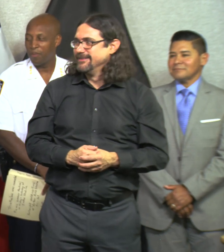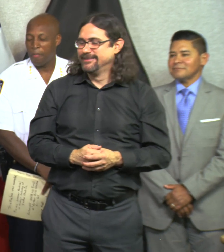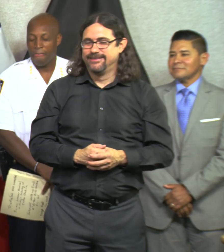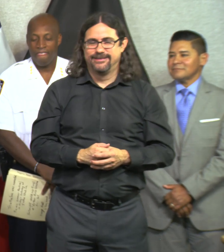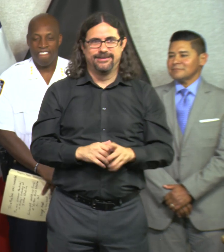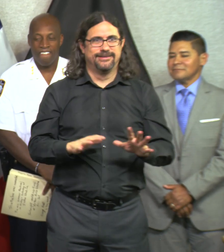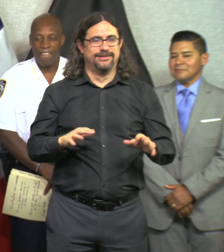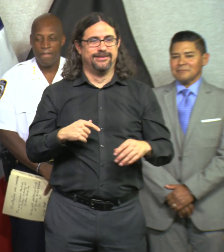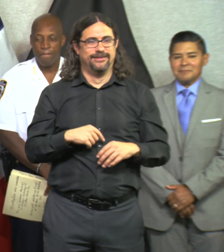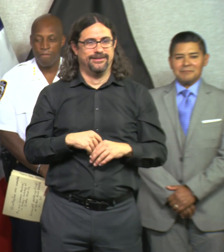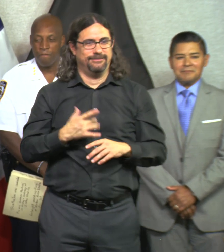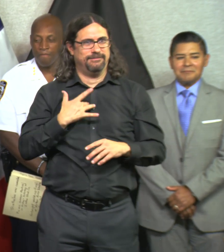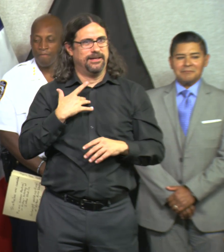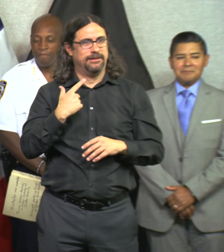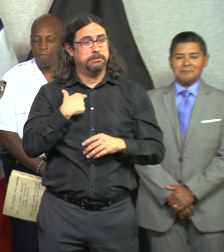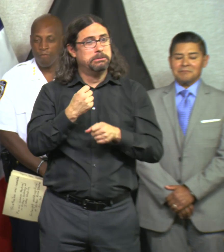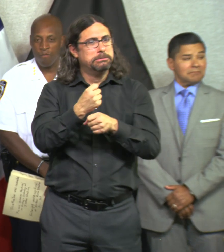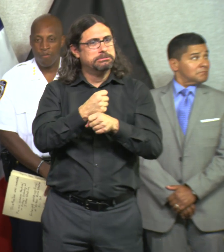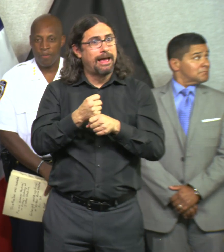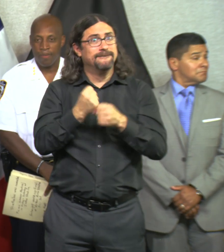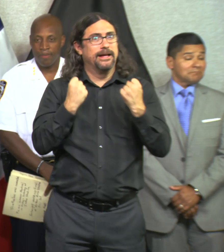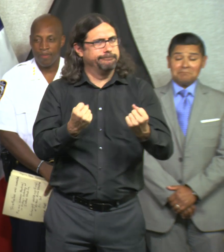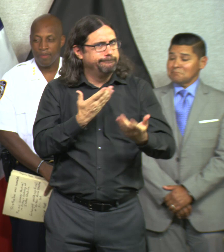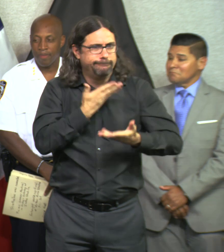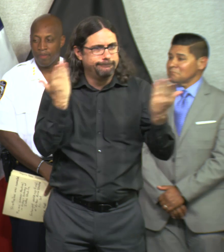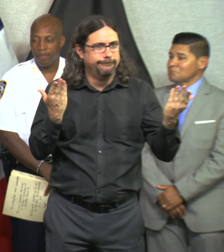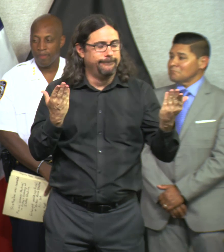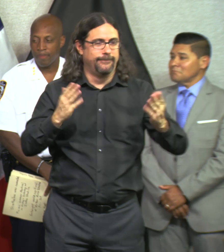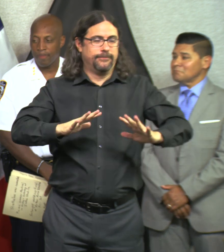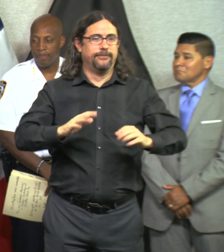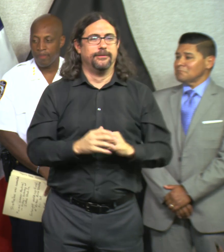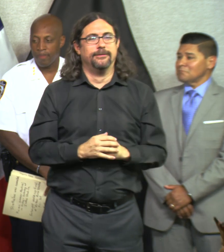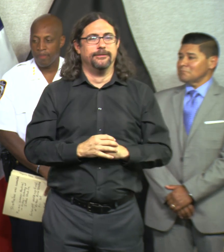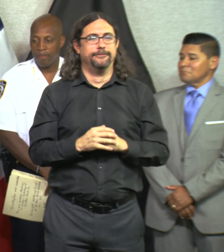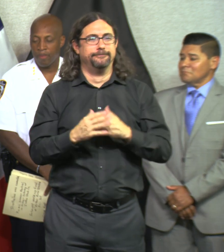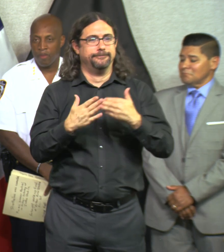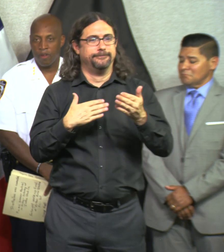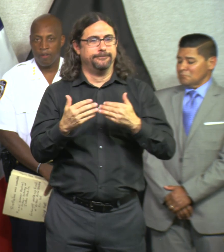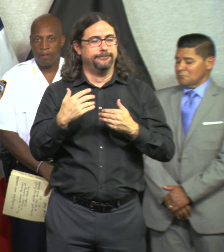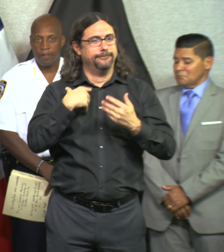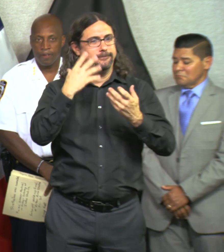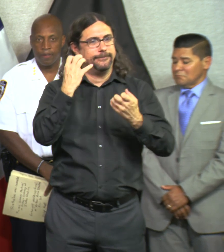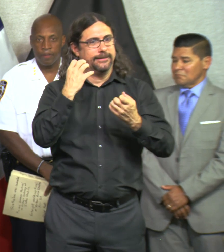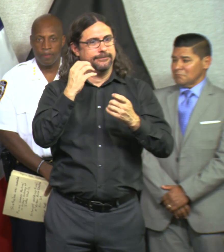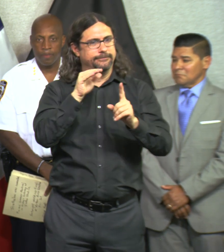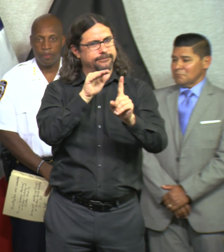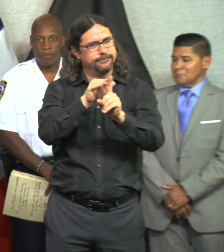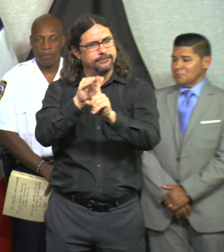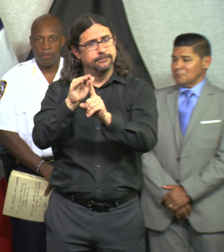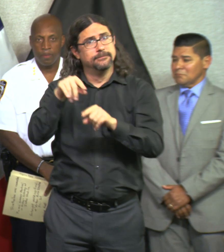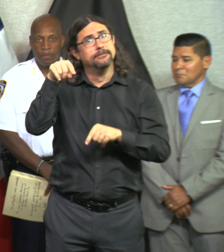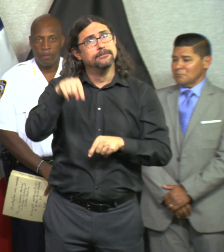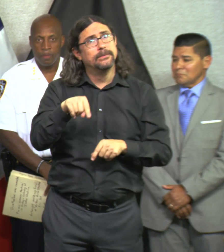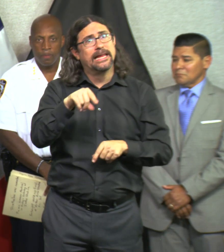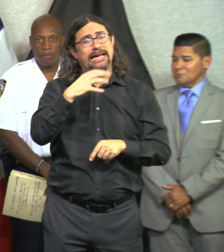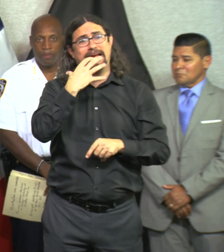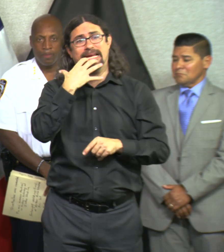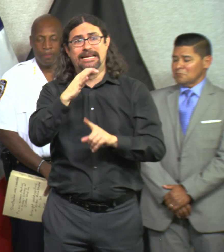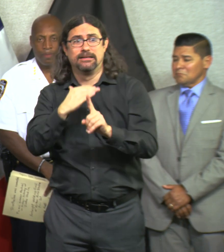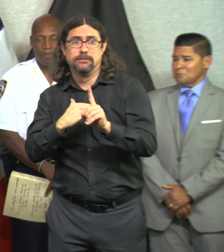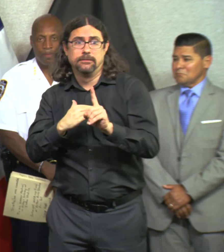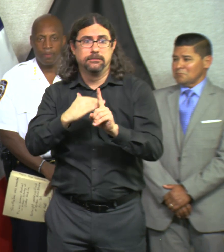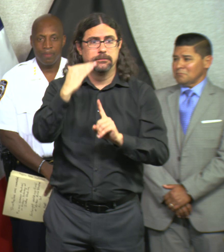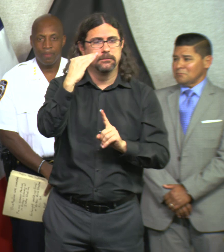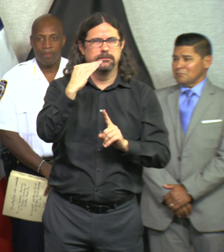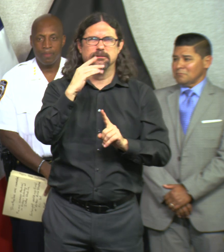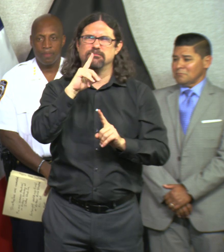As a city's doctor, I want to remind New Yorkers that this heat wave can be deadly to health. On an annual basis, we